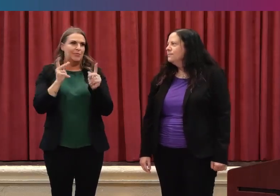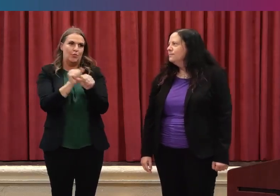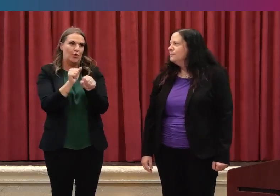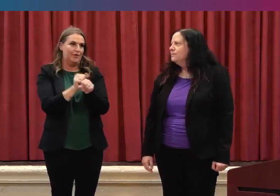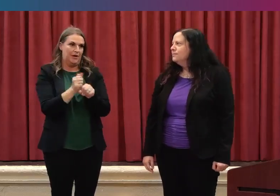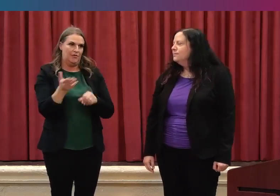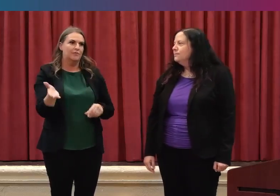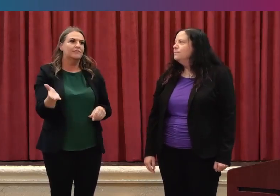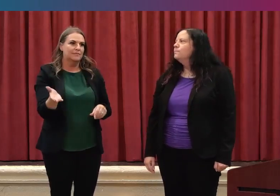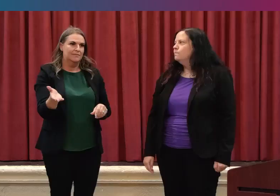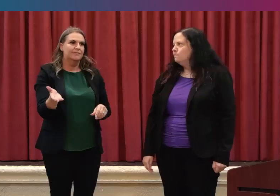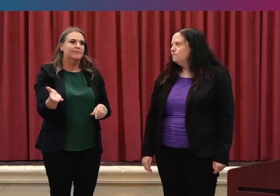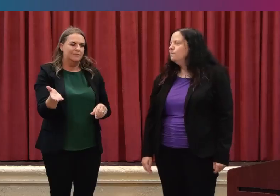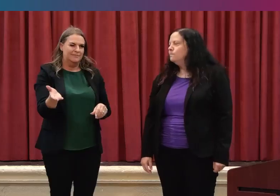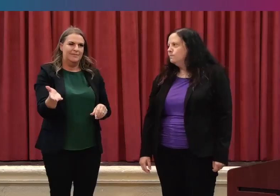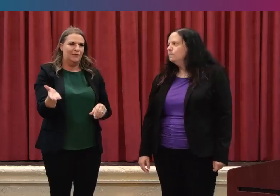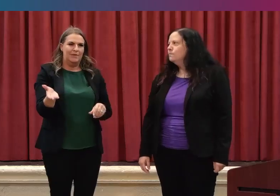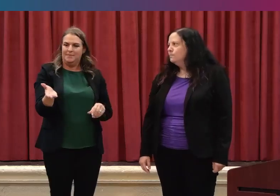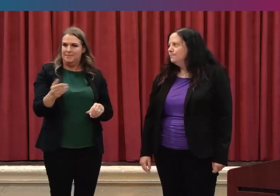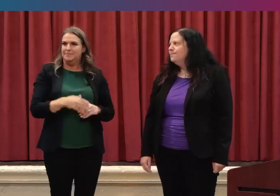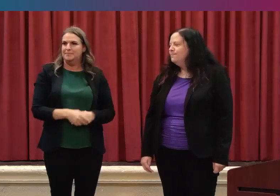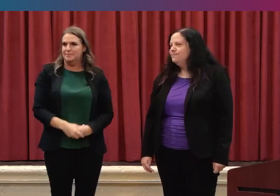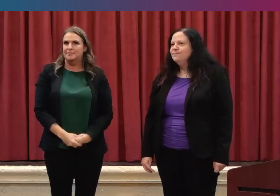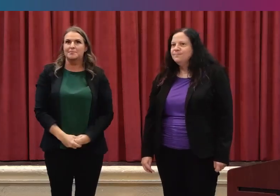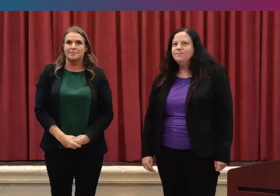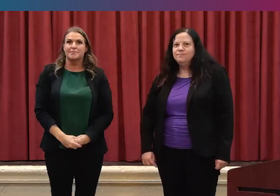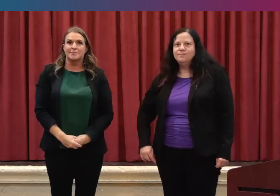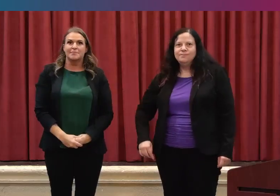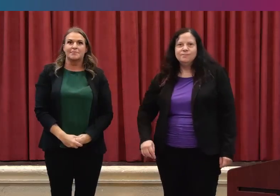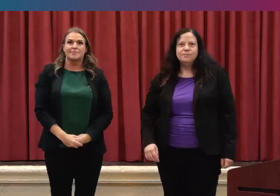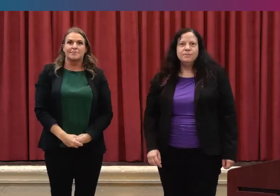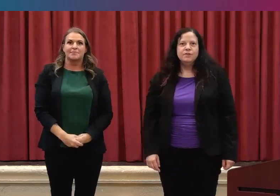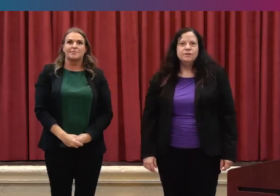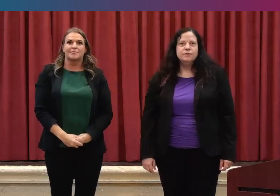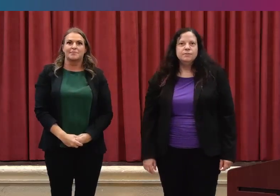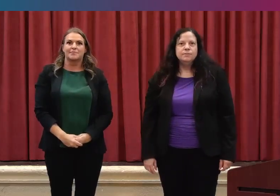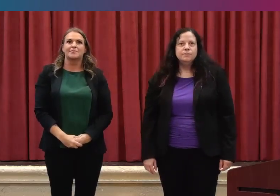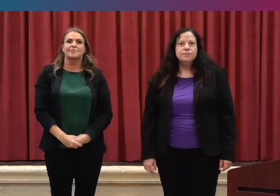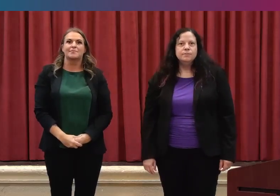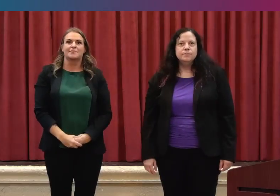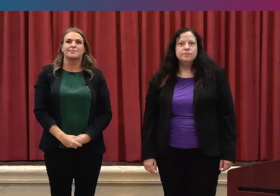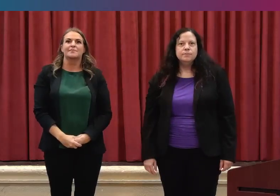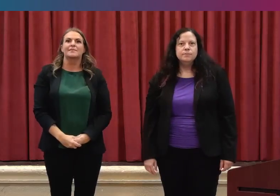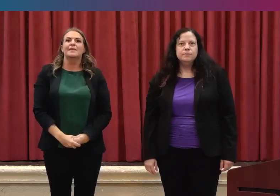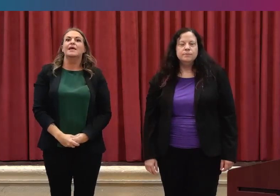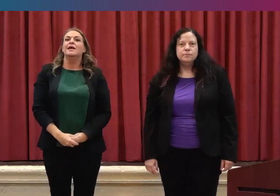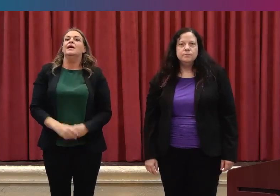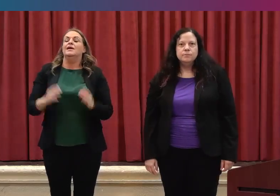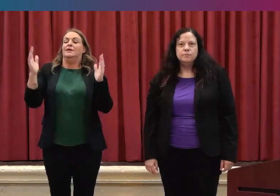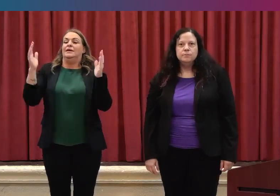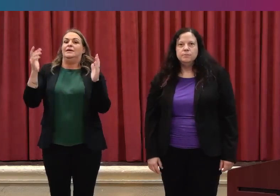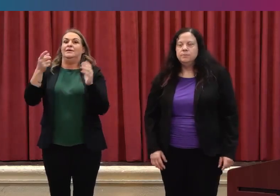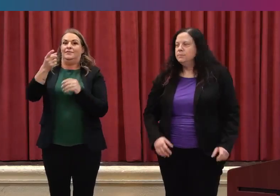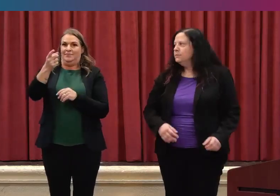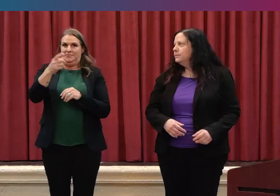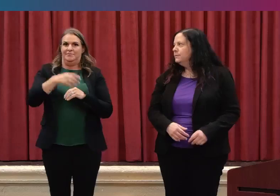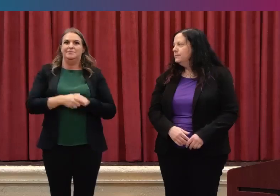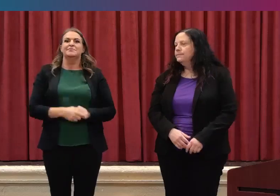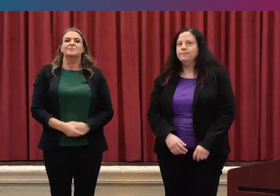If you're we have able. rule law, it doesn't matter how many people are there. You have the right to request the services. Another question from that, really maybe